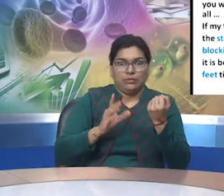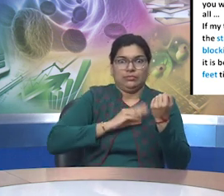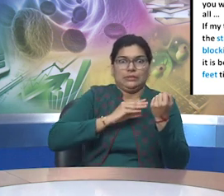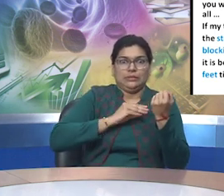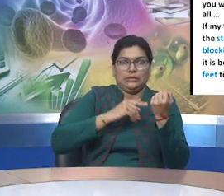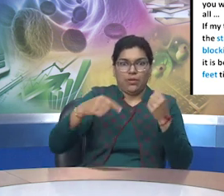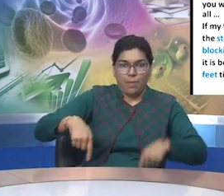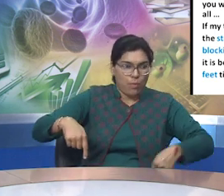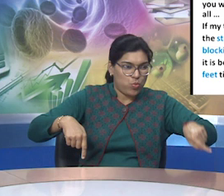it is because